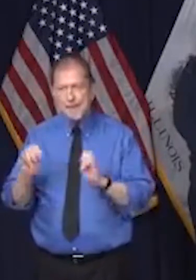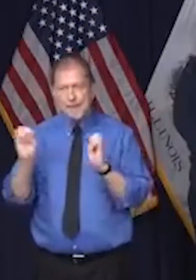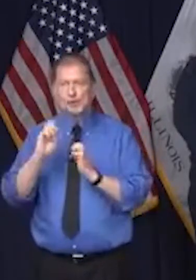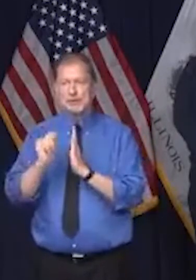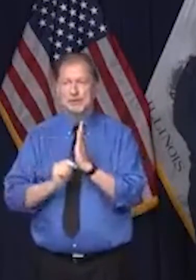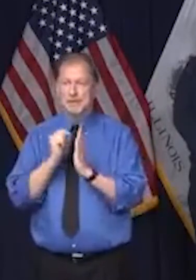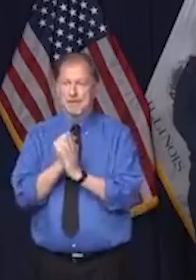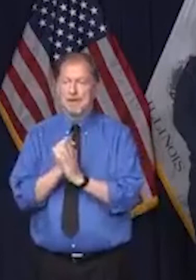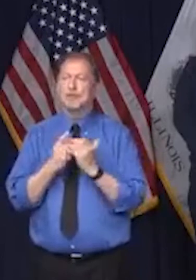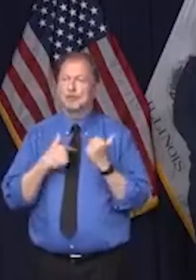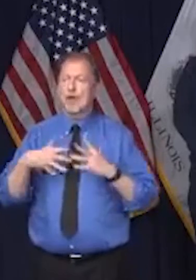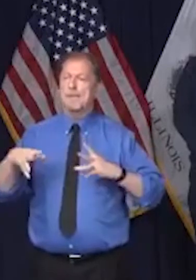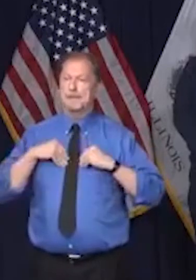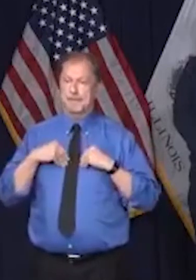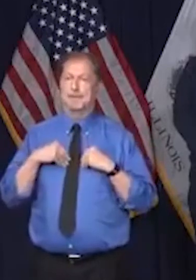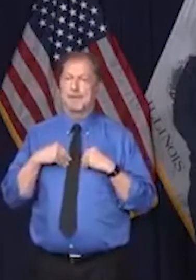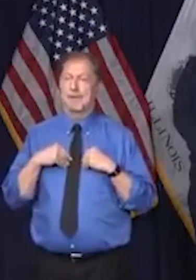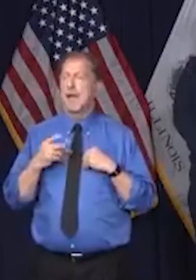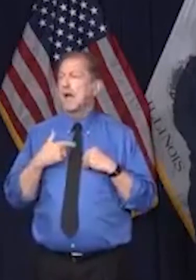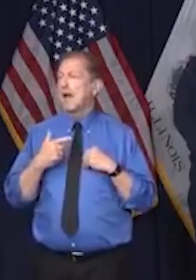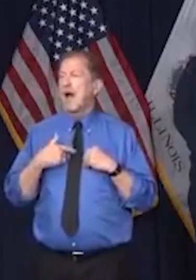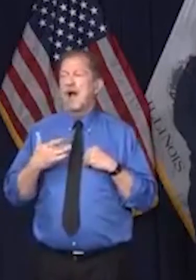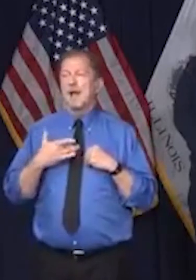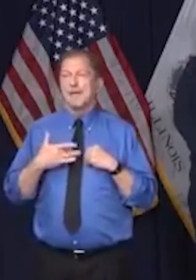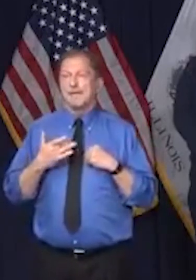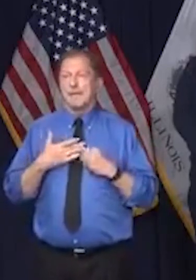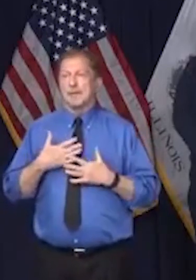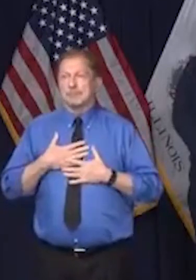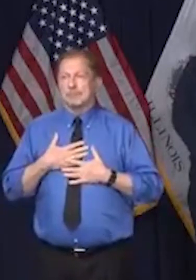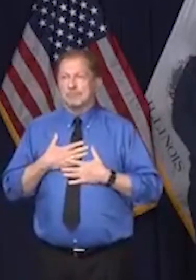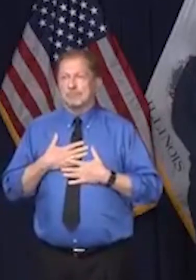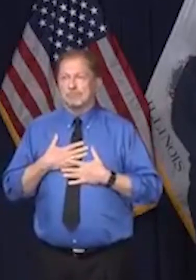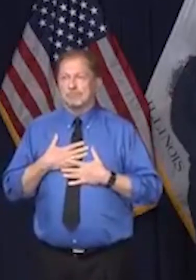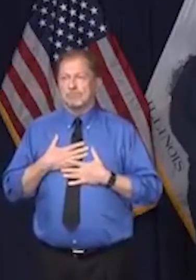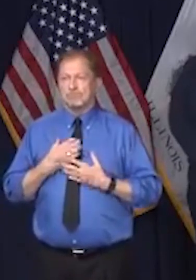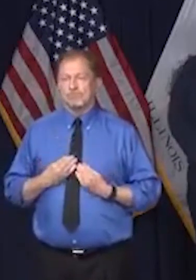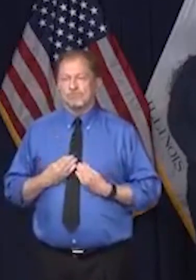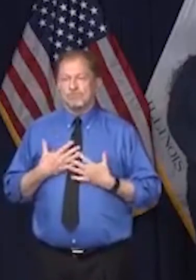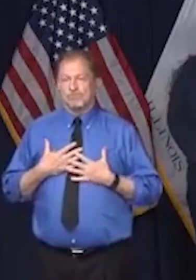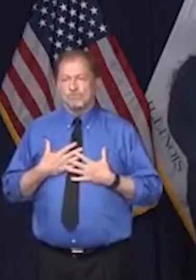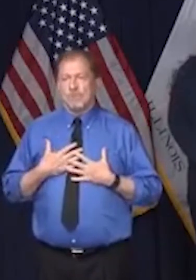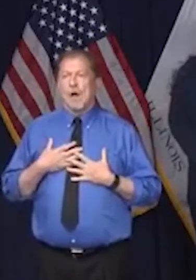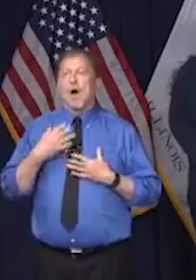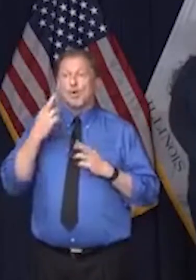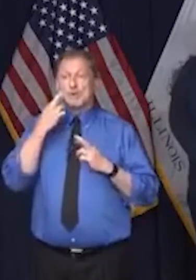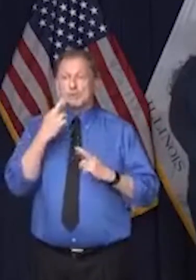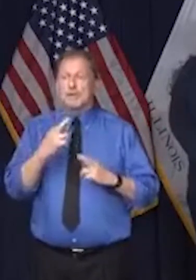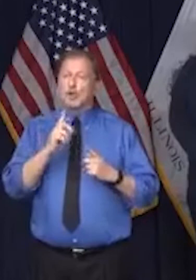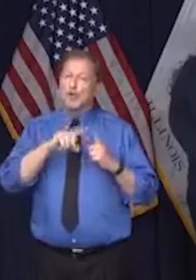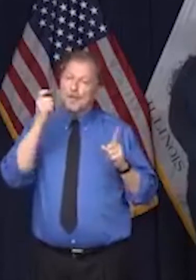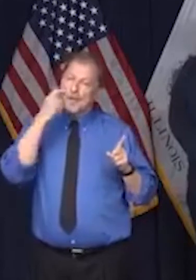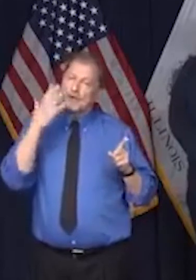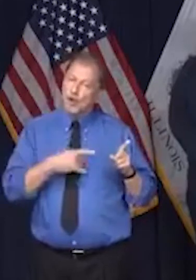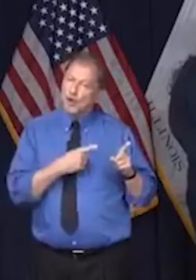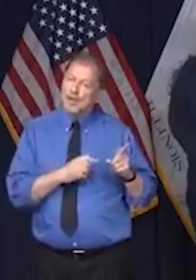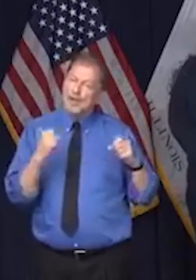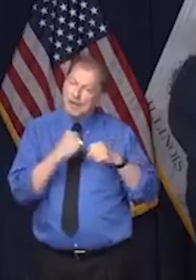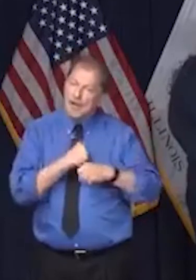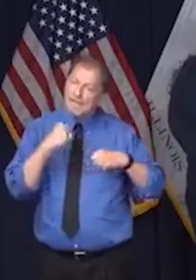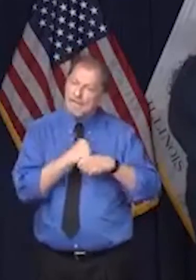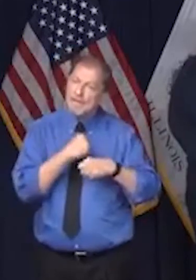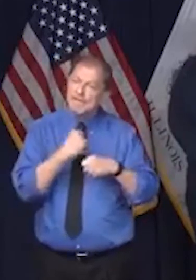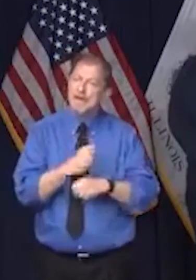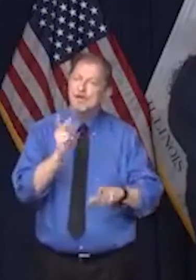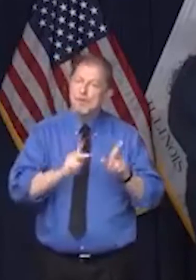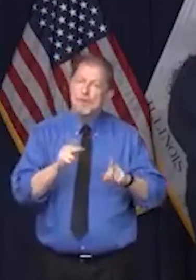am so humbled to be under the leadership of the governor, who is a tireless advocate for the people of Illinois, and he inspires all of us